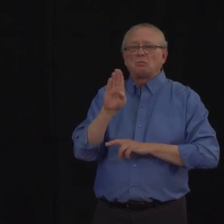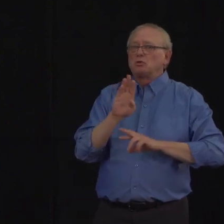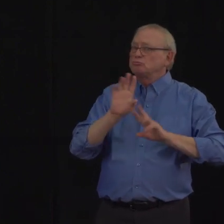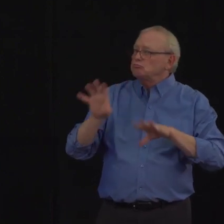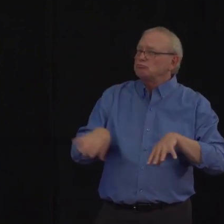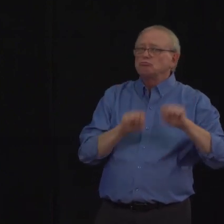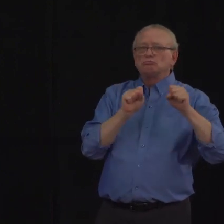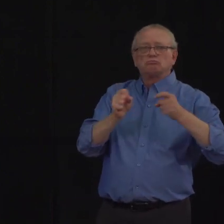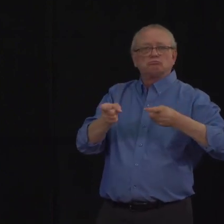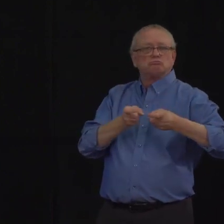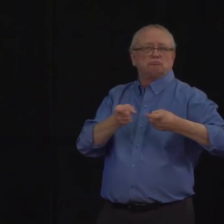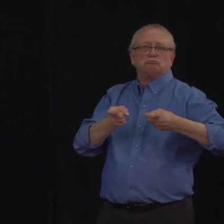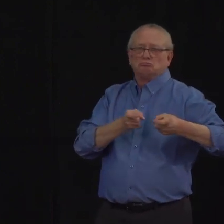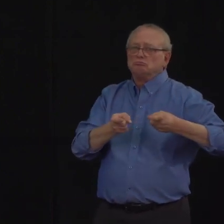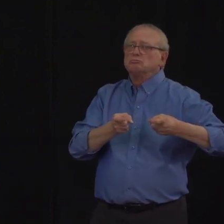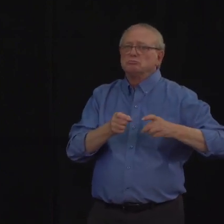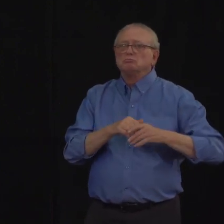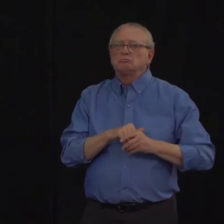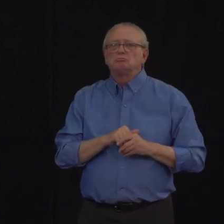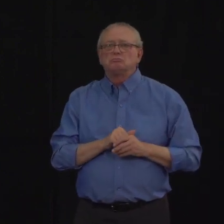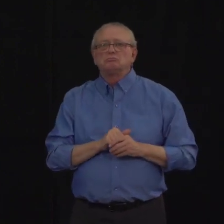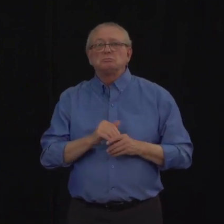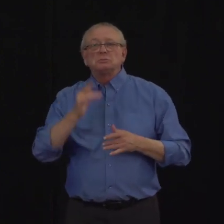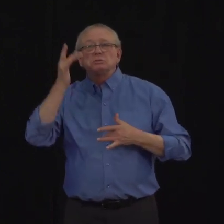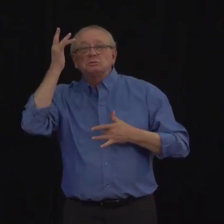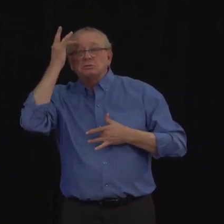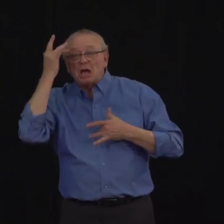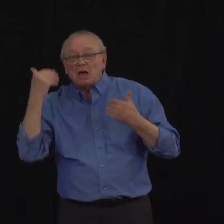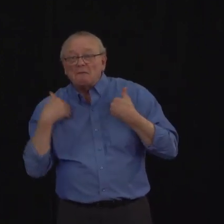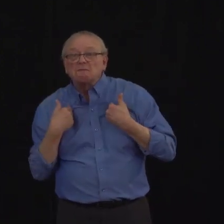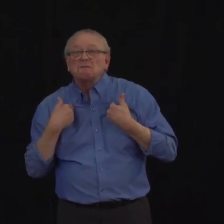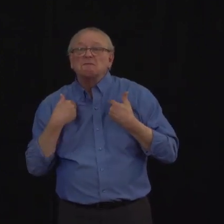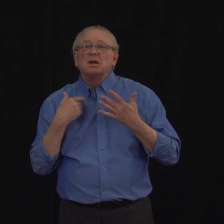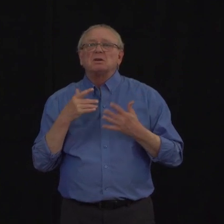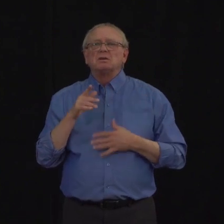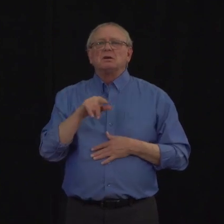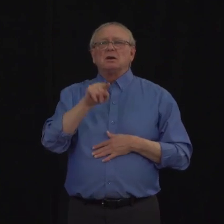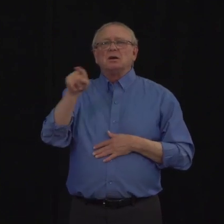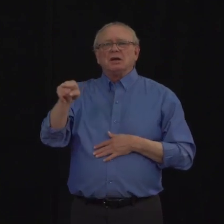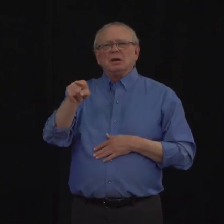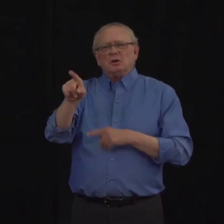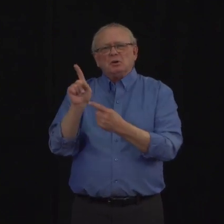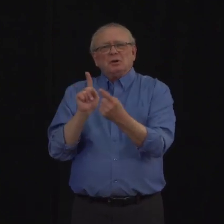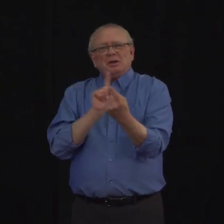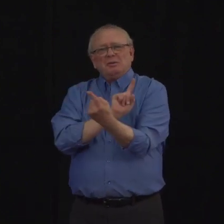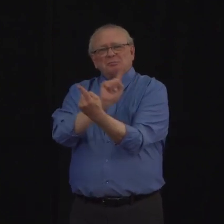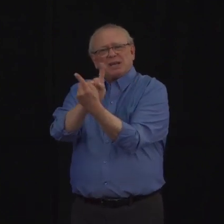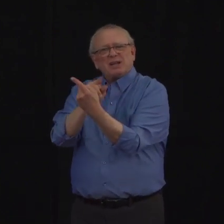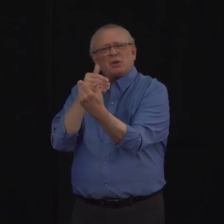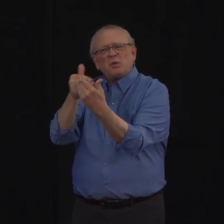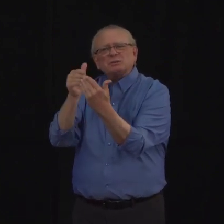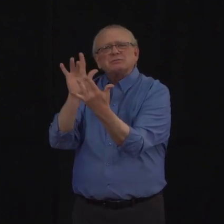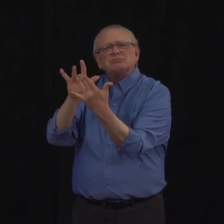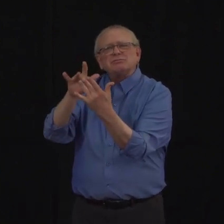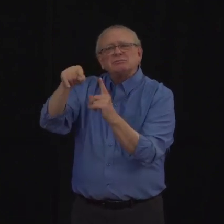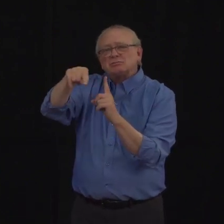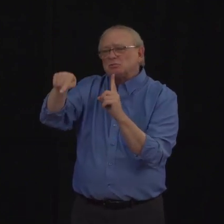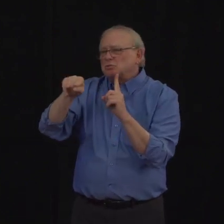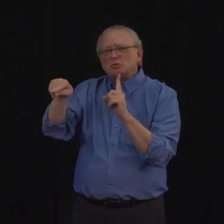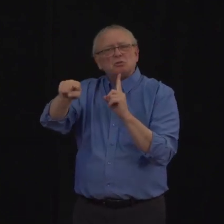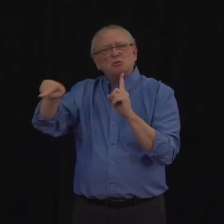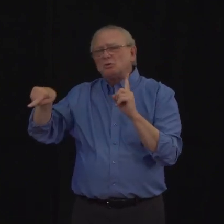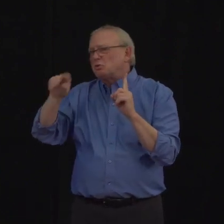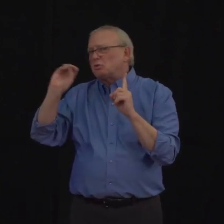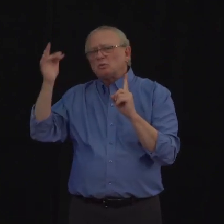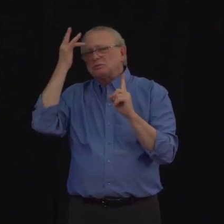close contacts of confirmed cases, whether or not they have symptoms. We've been doing testing in outbreak settings of all asymptomatic people in that outbreak